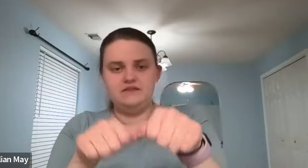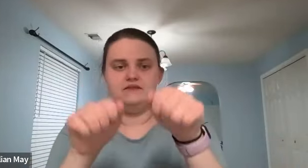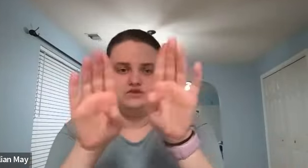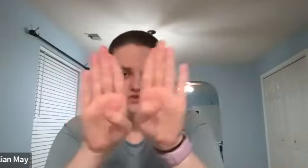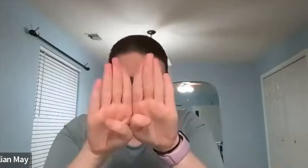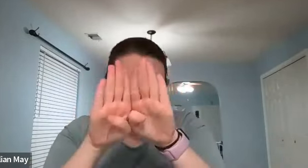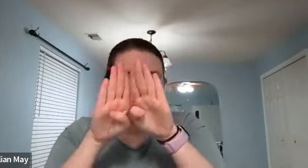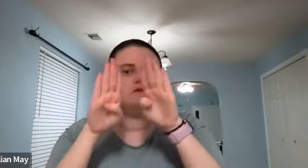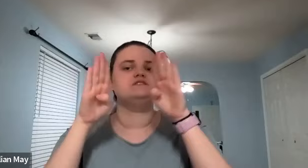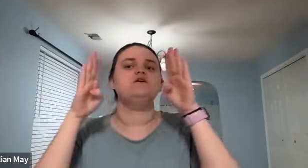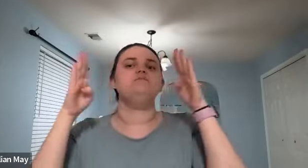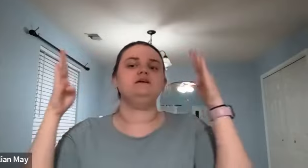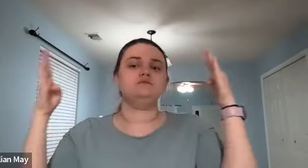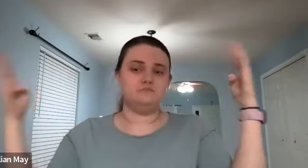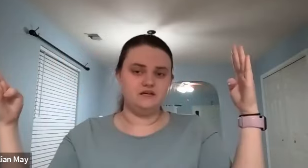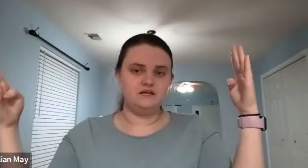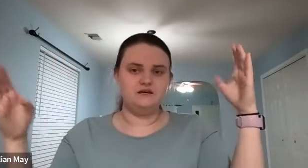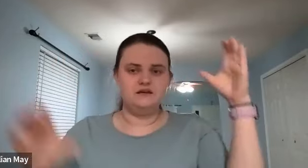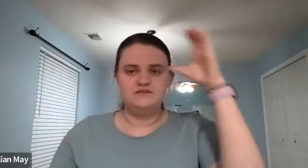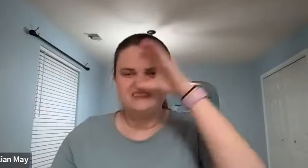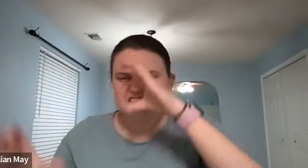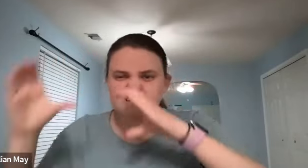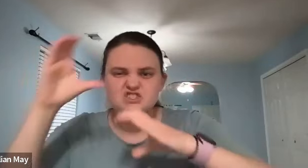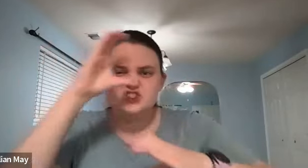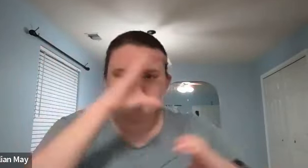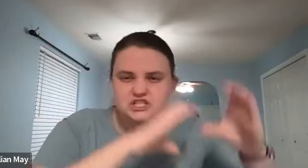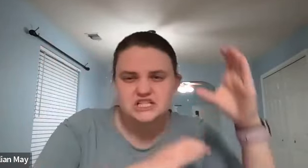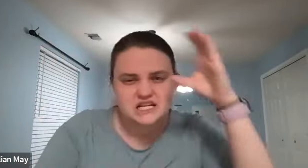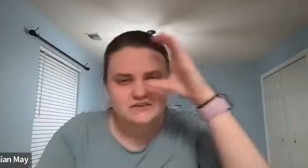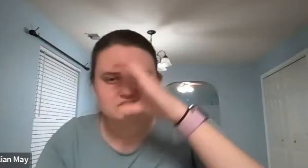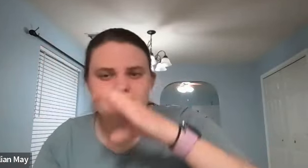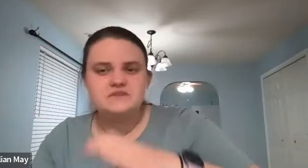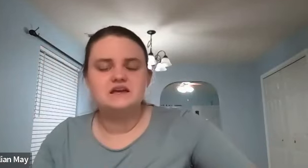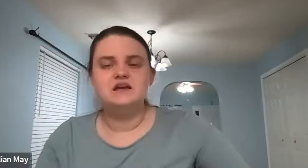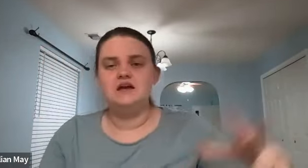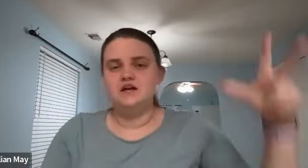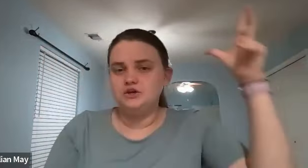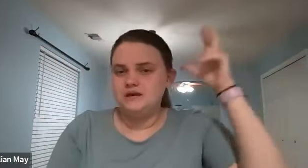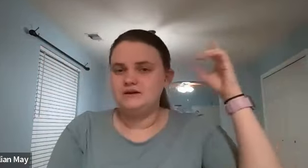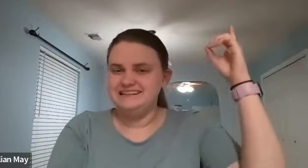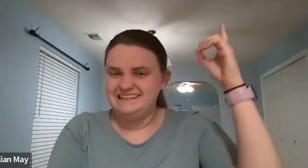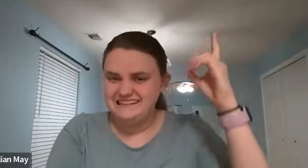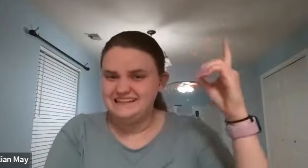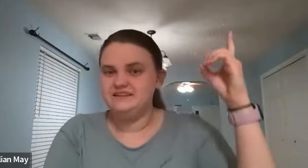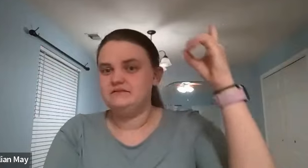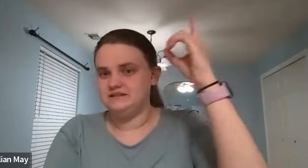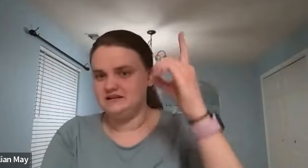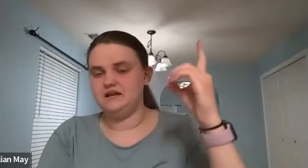then the doors opening. With the B, the C is searching for something. You hear a D, the D of like a